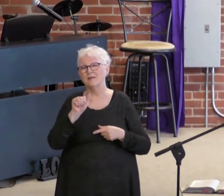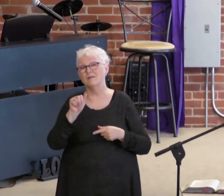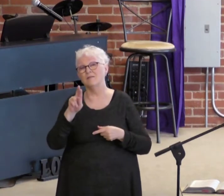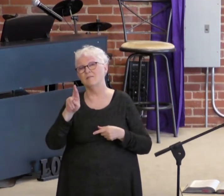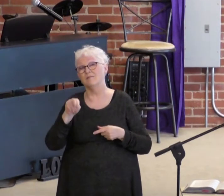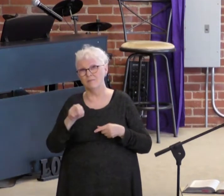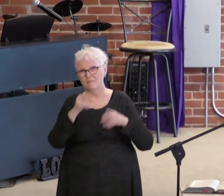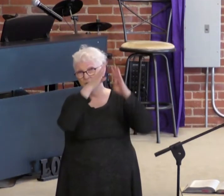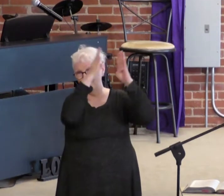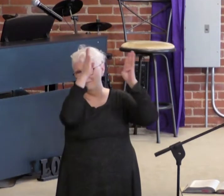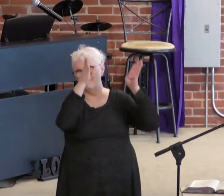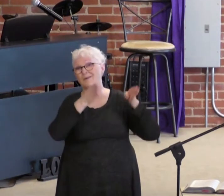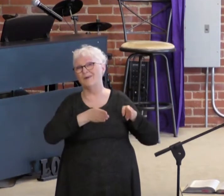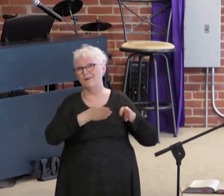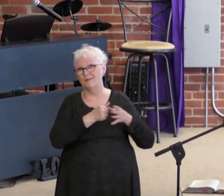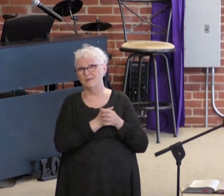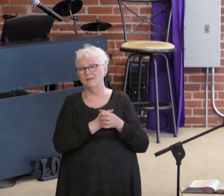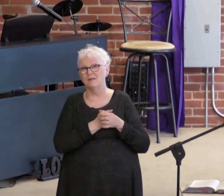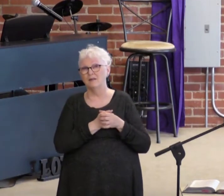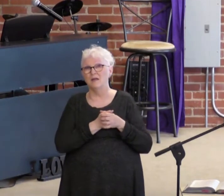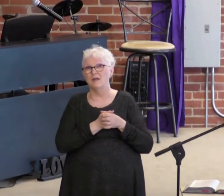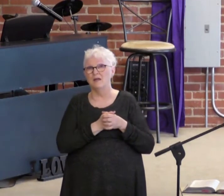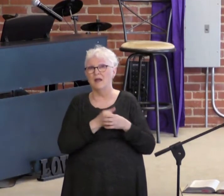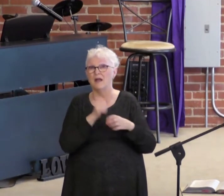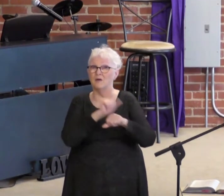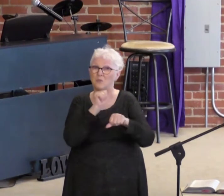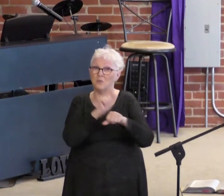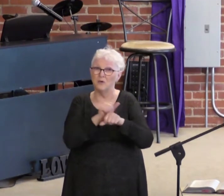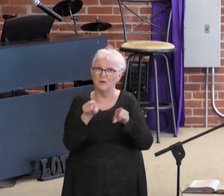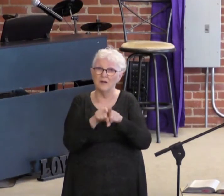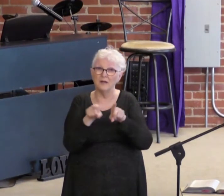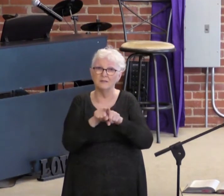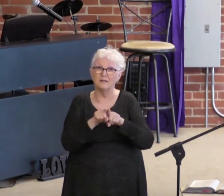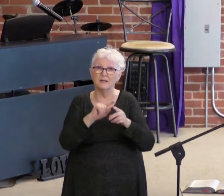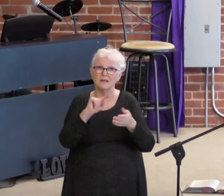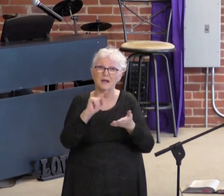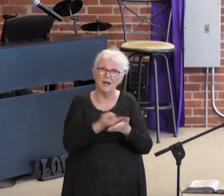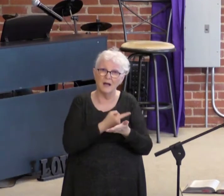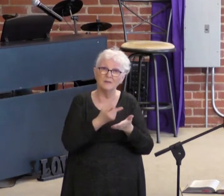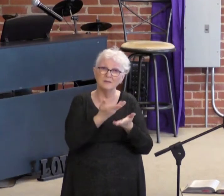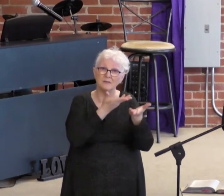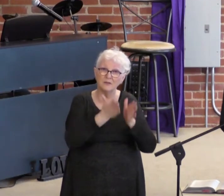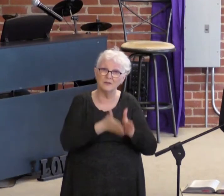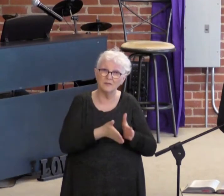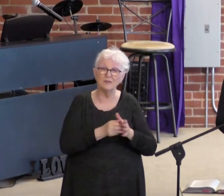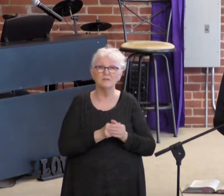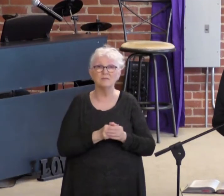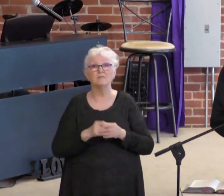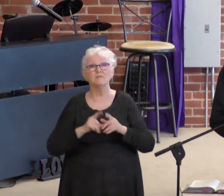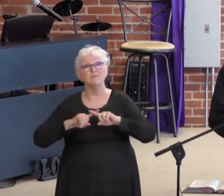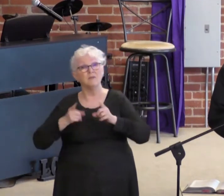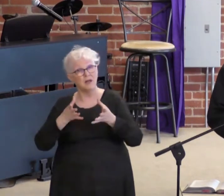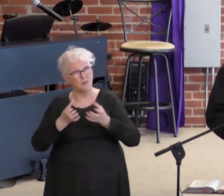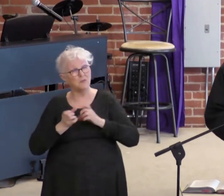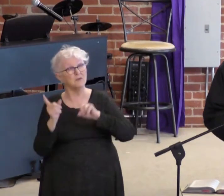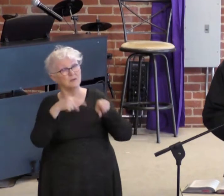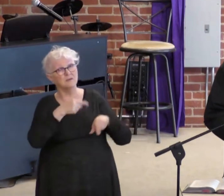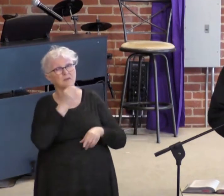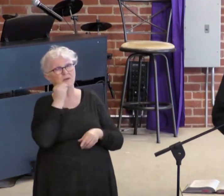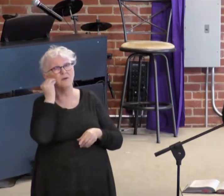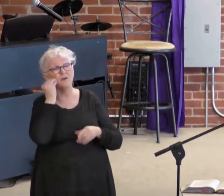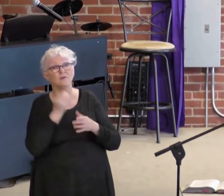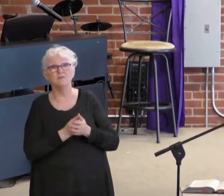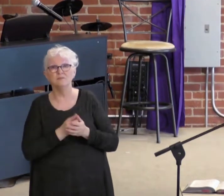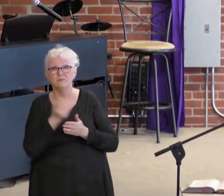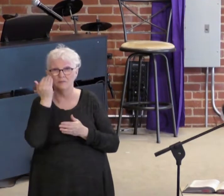loft and do some work as a hired servant. But I want to go home again. And you know the story. He made his